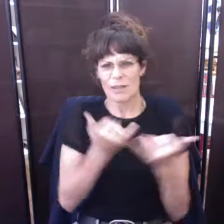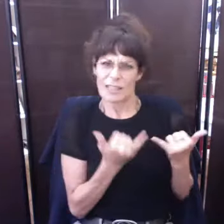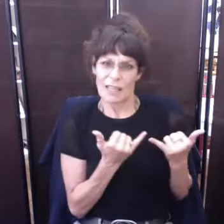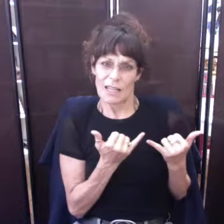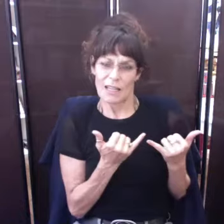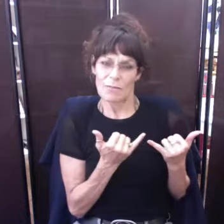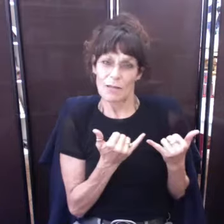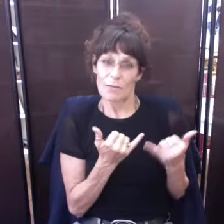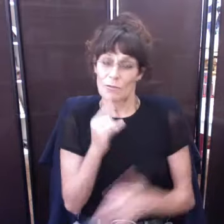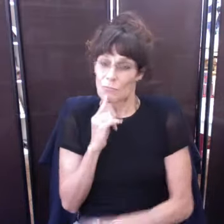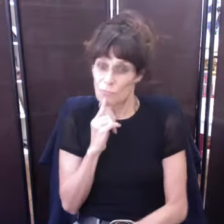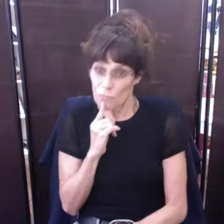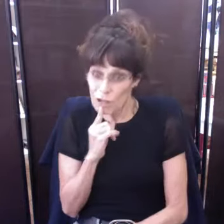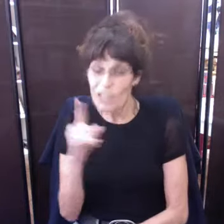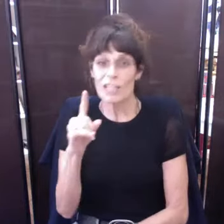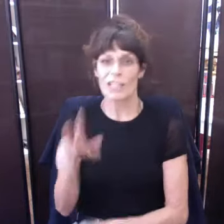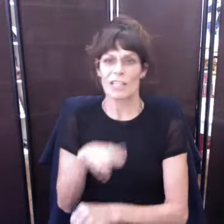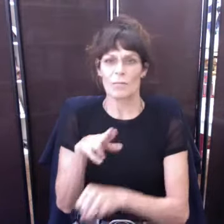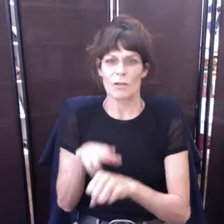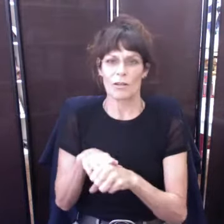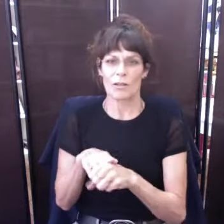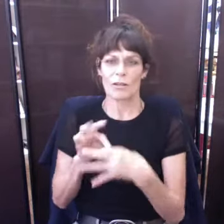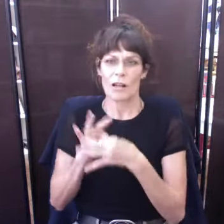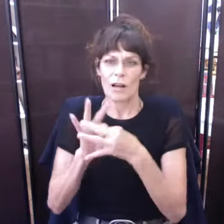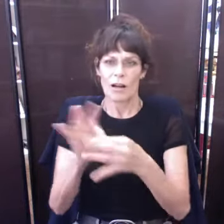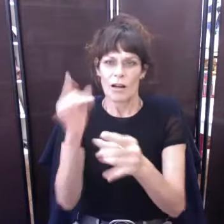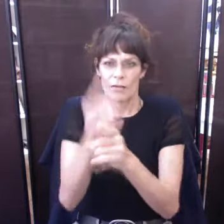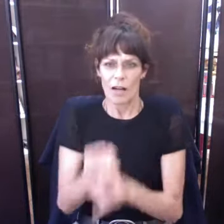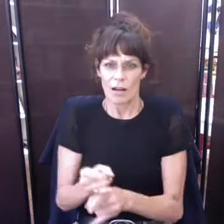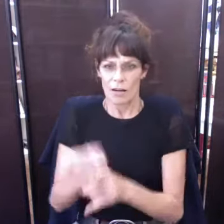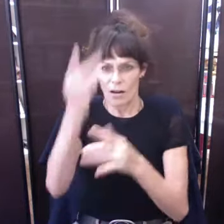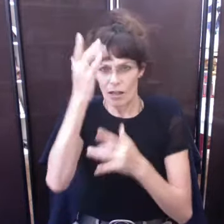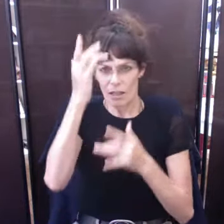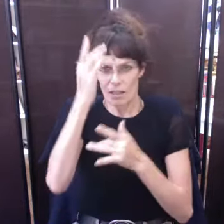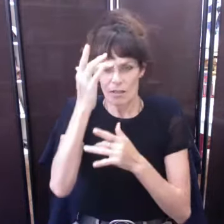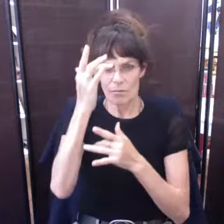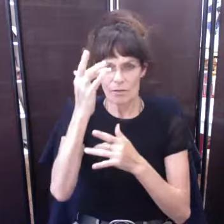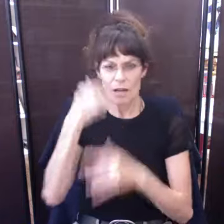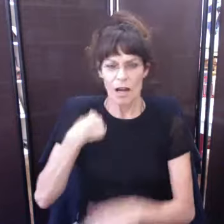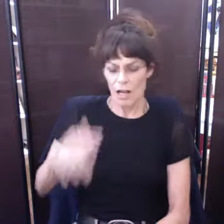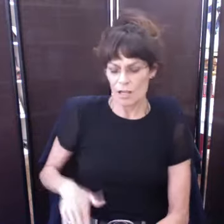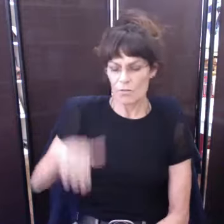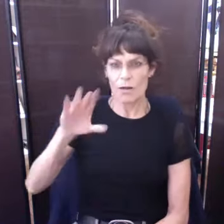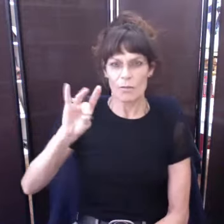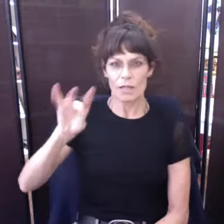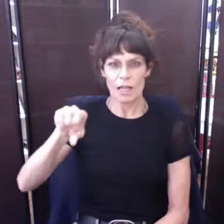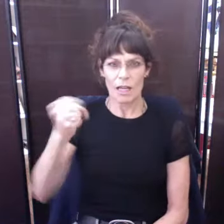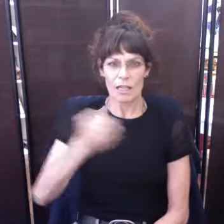typical of alcoholism standards back in the 80s. I grew up with a dad who was a user